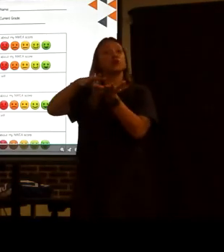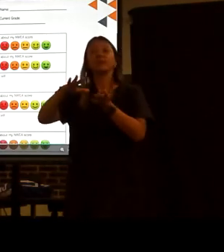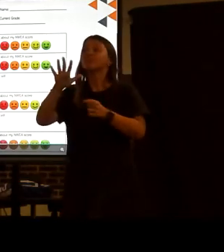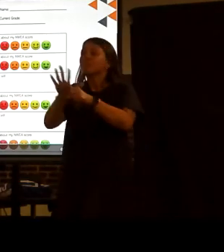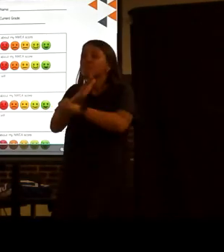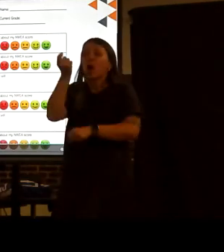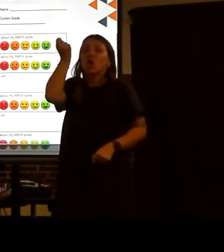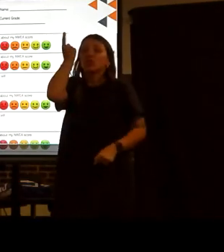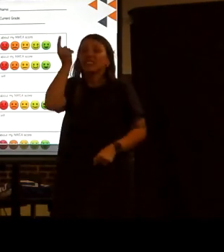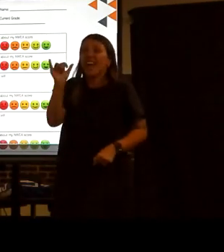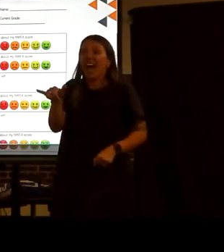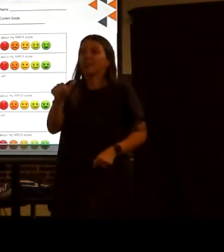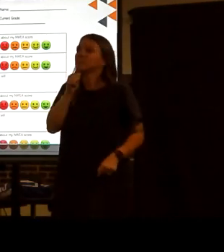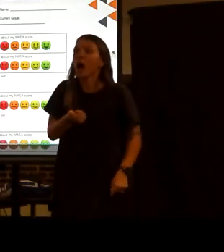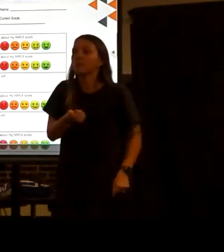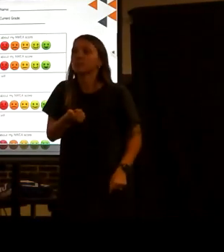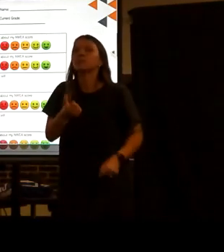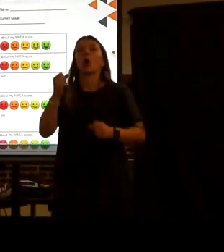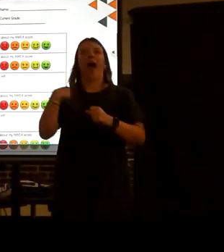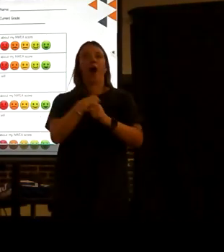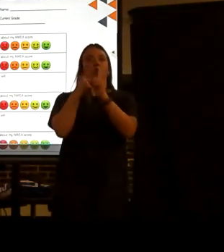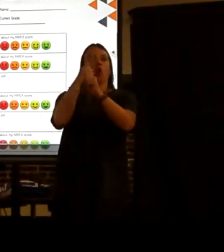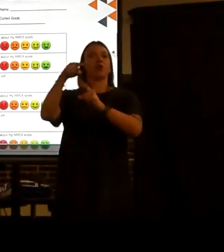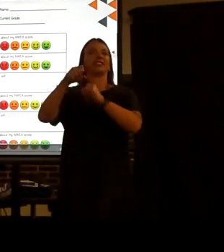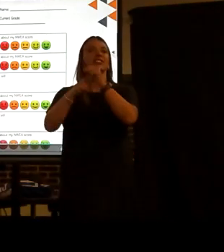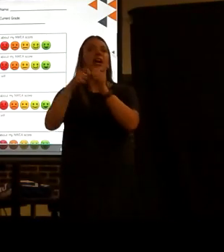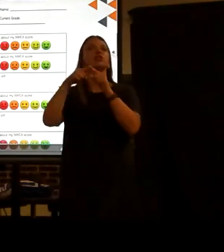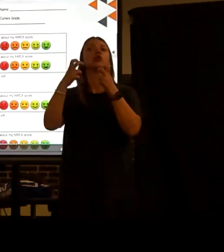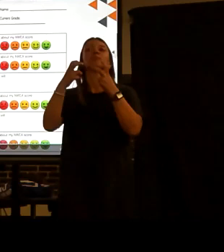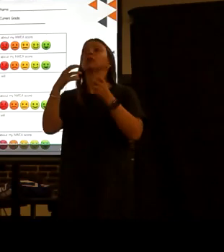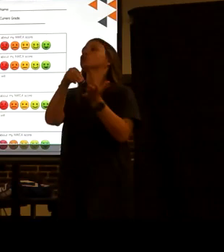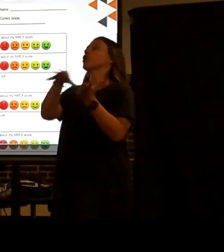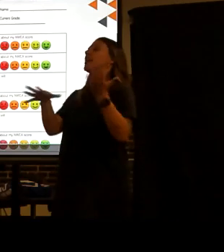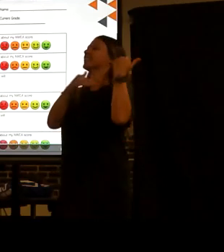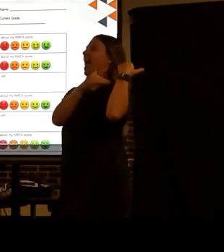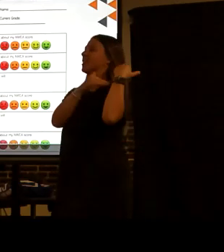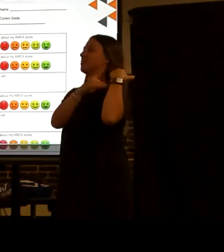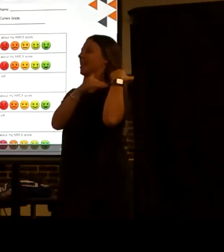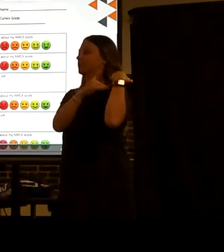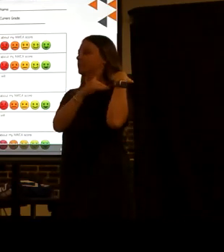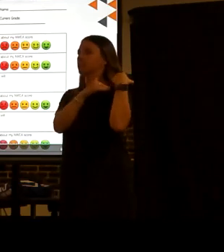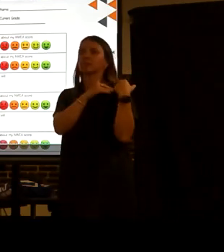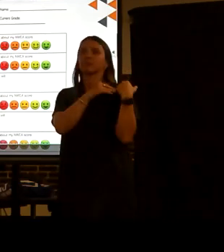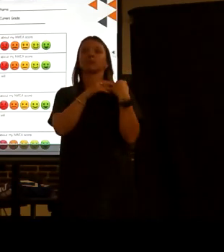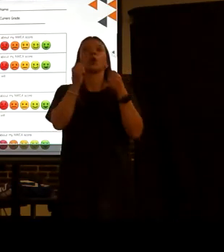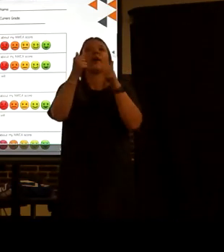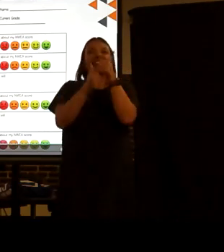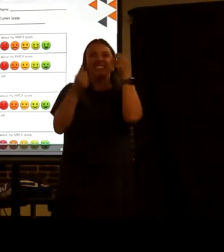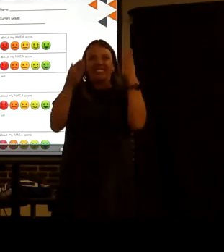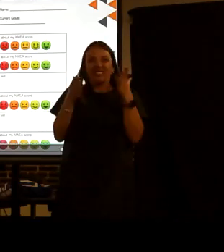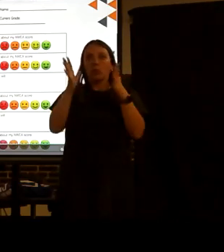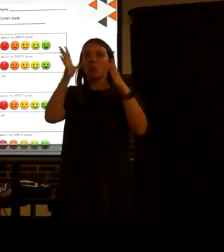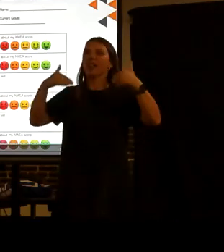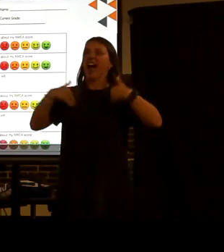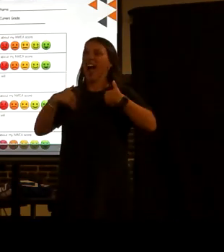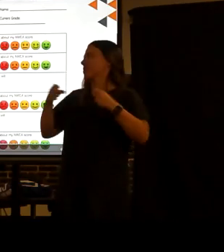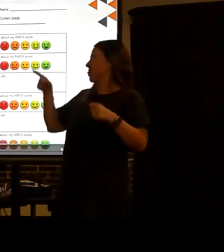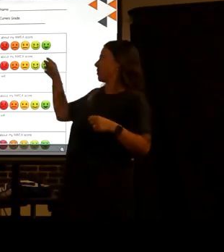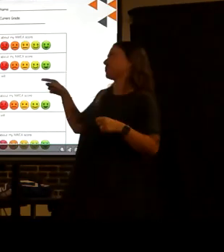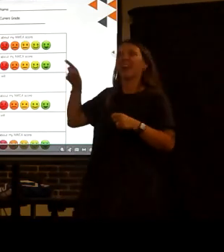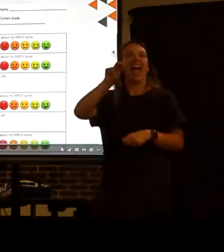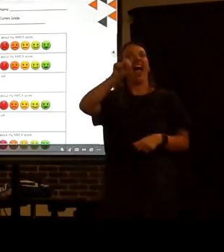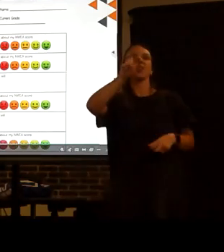grade level at 8th grade and they don't necessarily fully comprehend that. And so we want to work on student